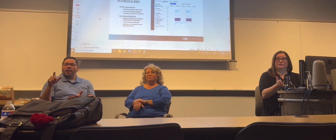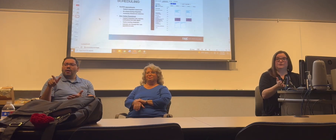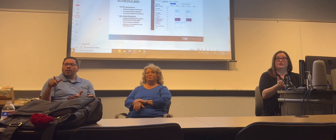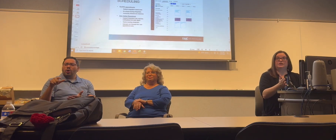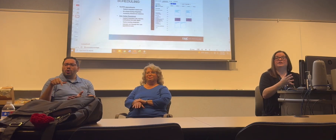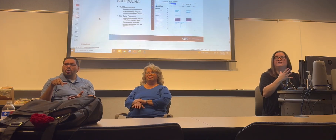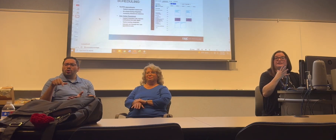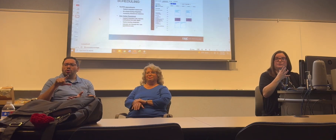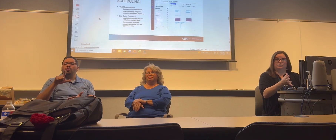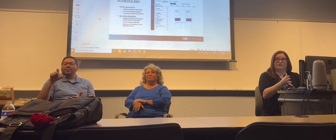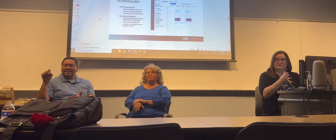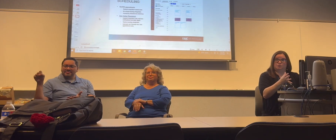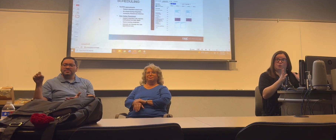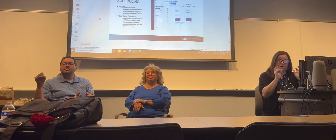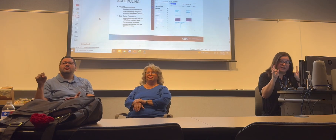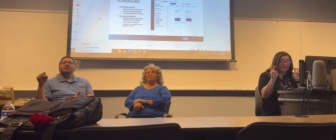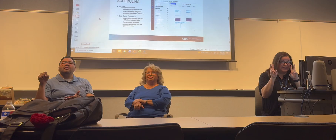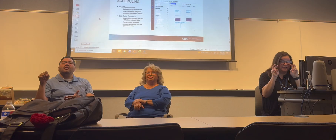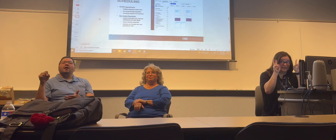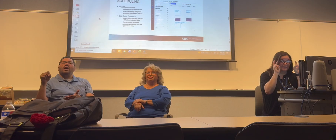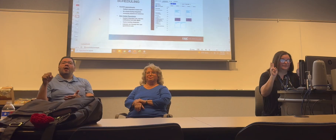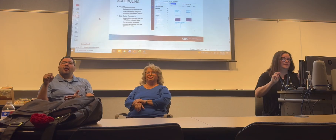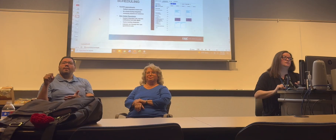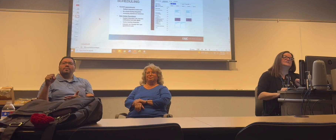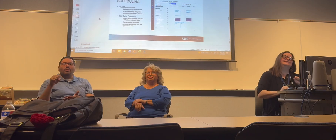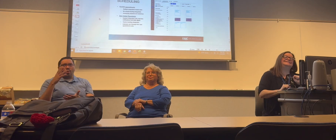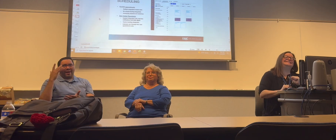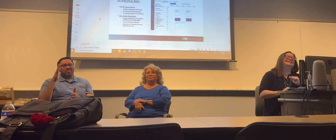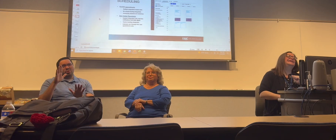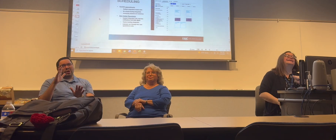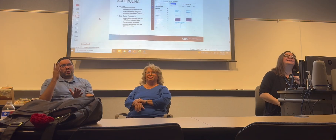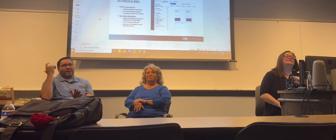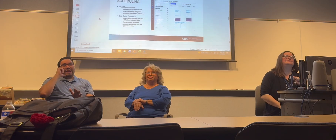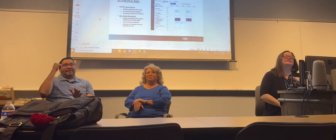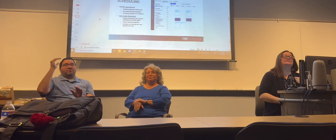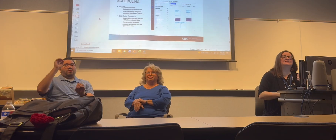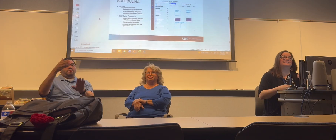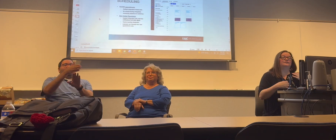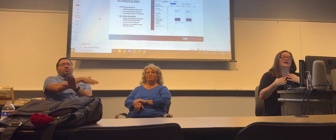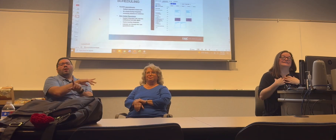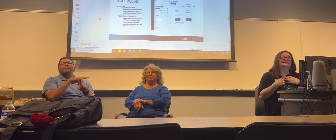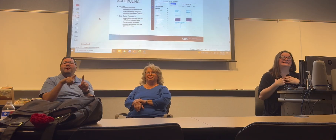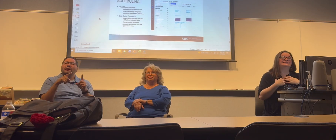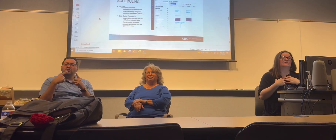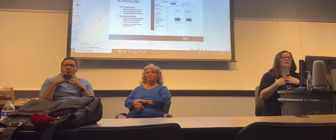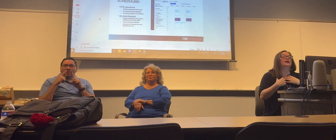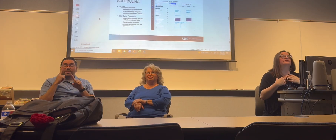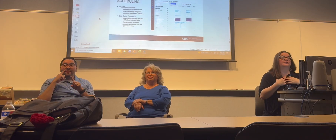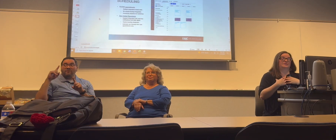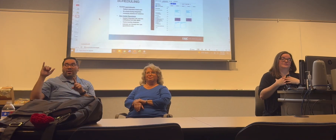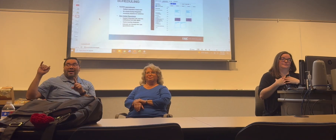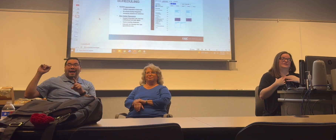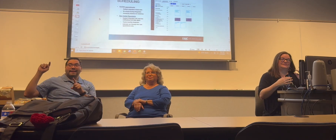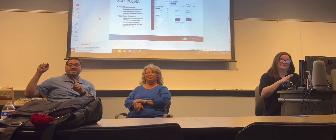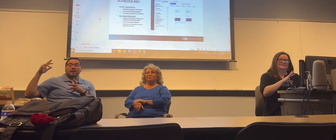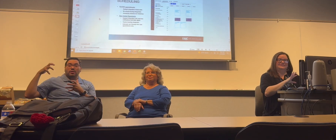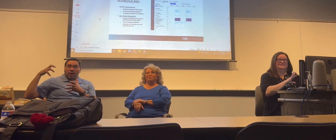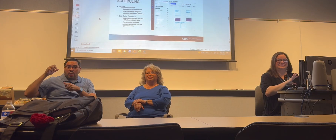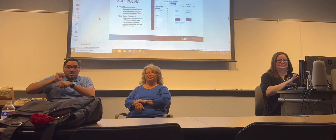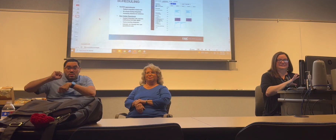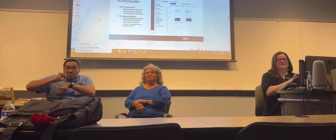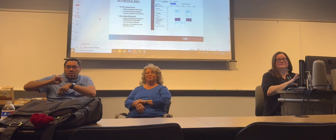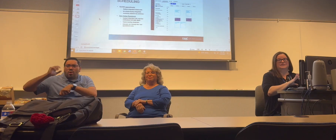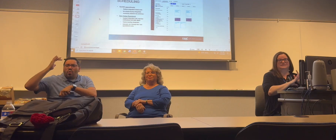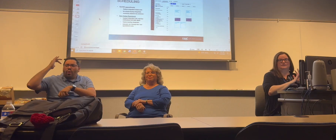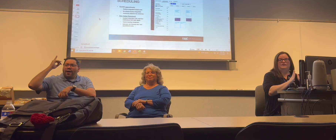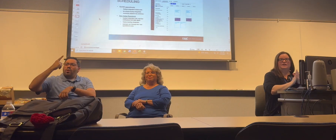anything before. It's working mostly, but for IT, it's a lot of upkeep because it's